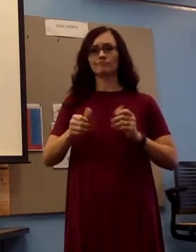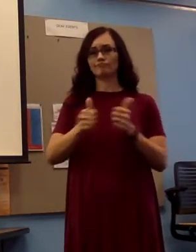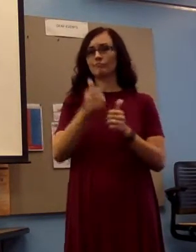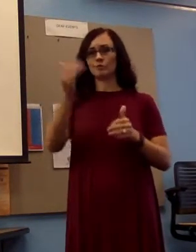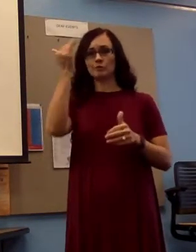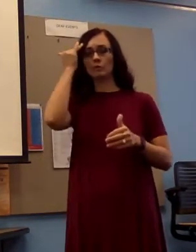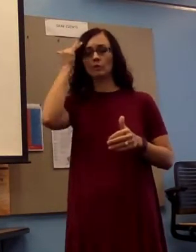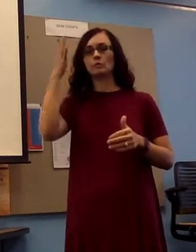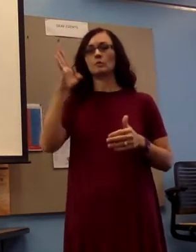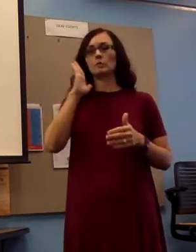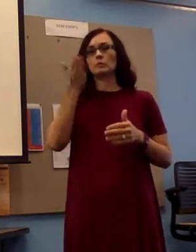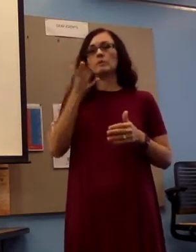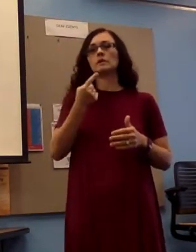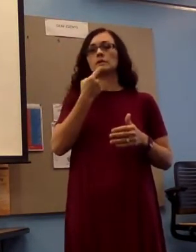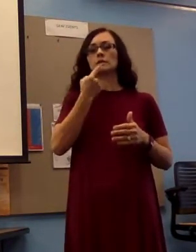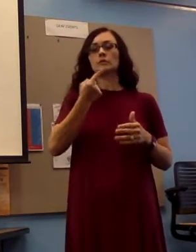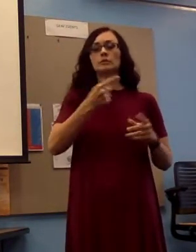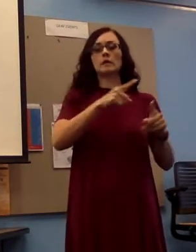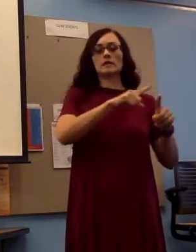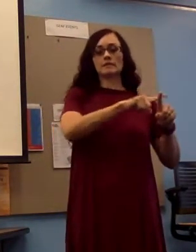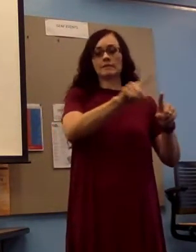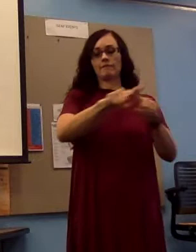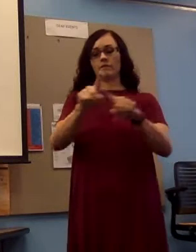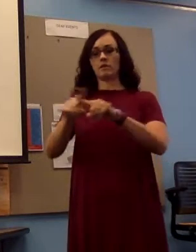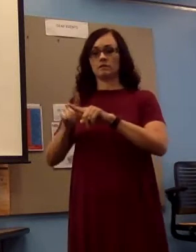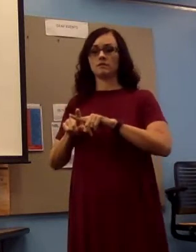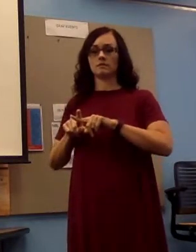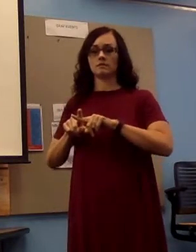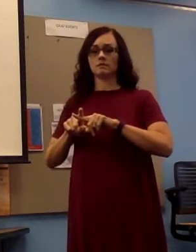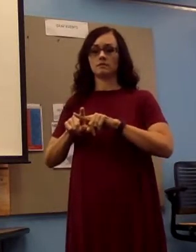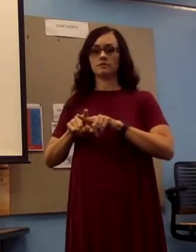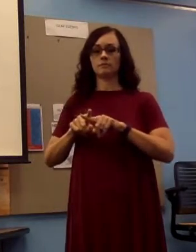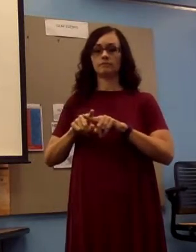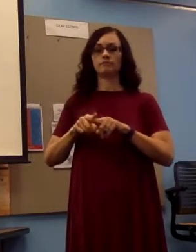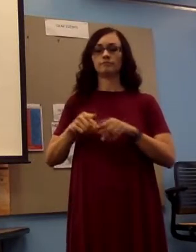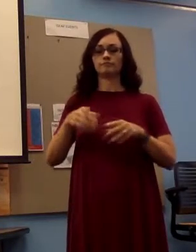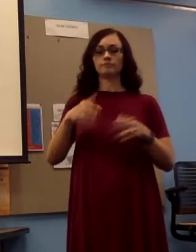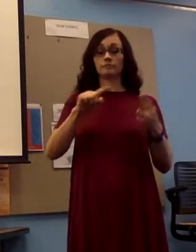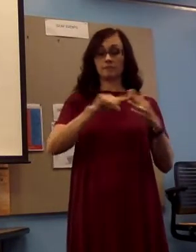from each of the stories. So back in the beginning, when it first started,